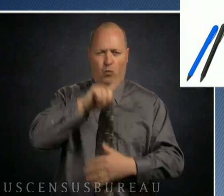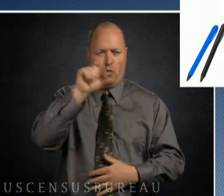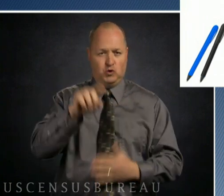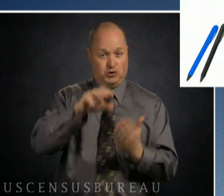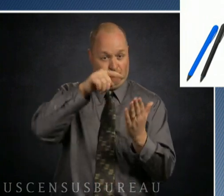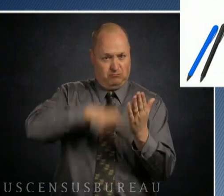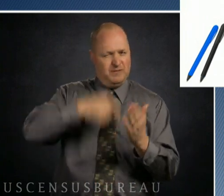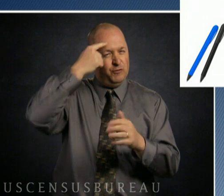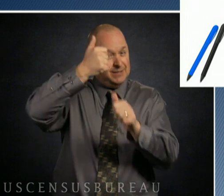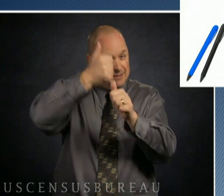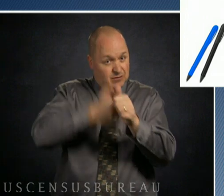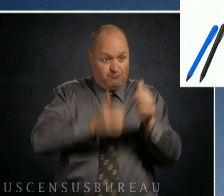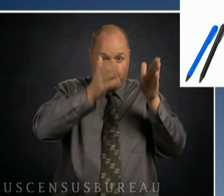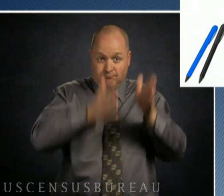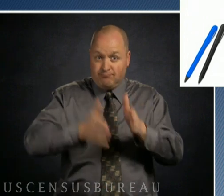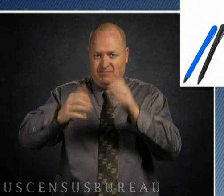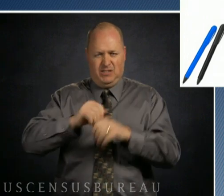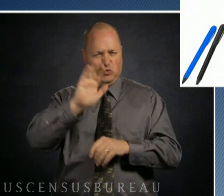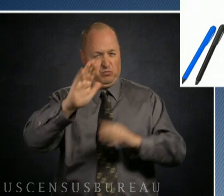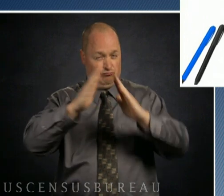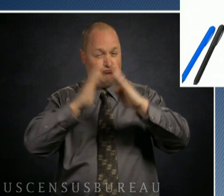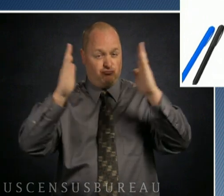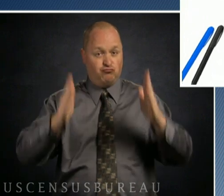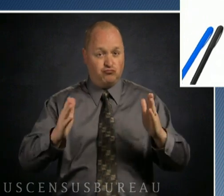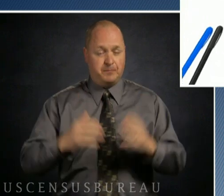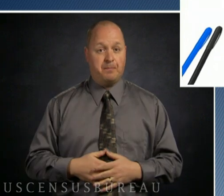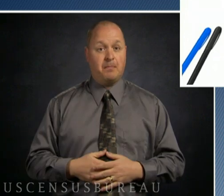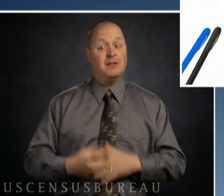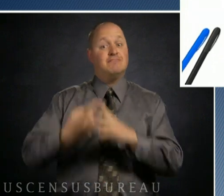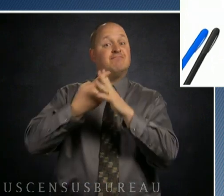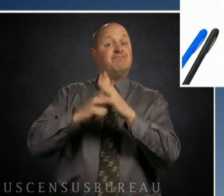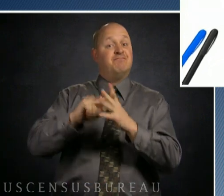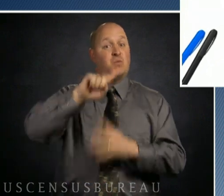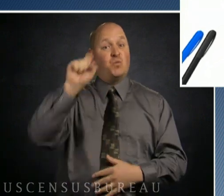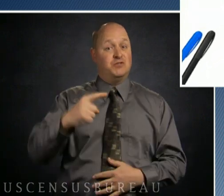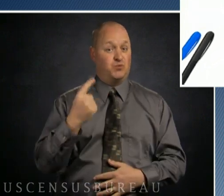each person in your household. Let's begin with question 1.